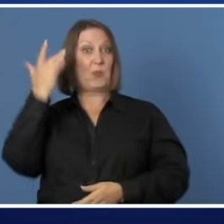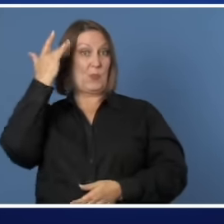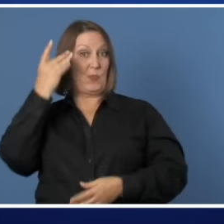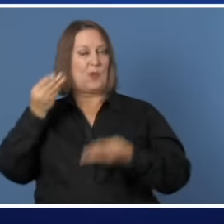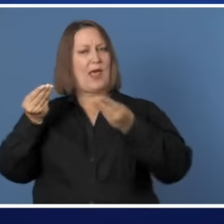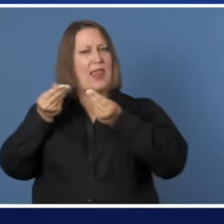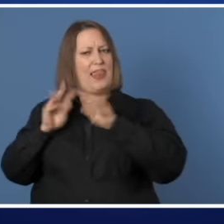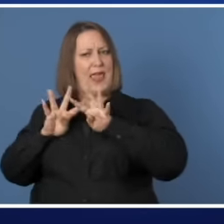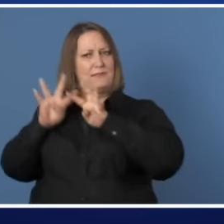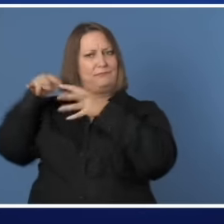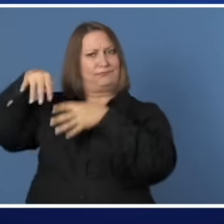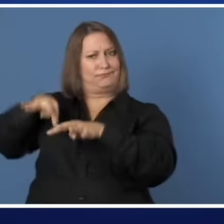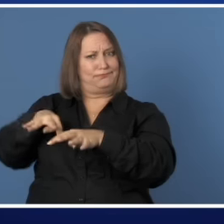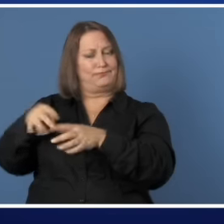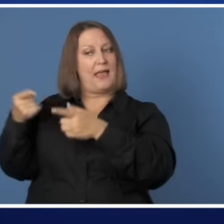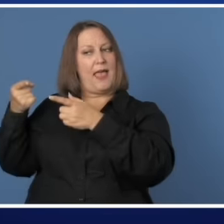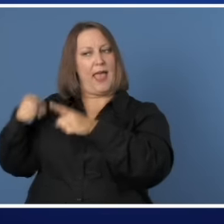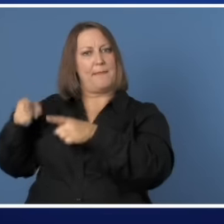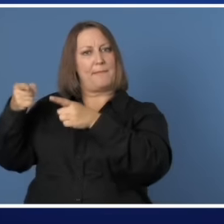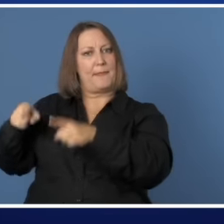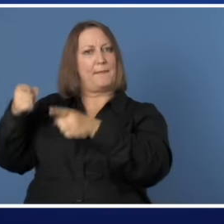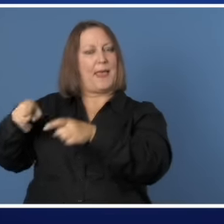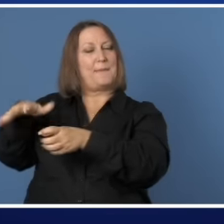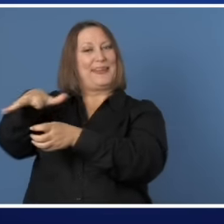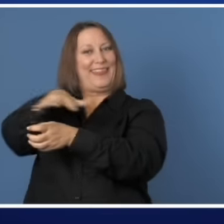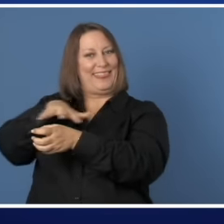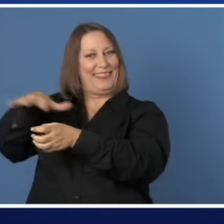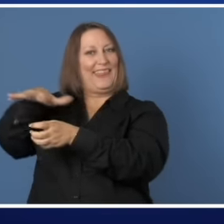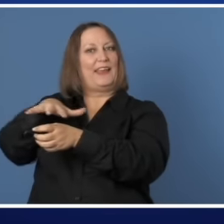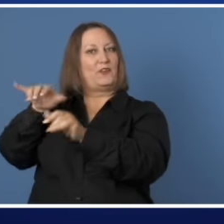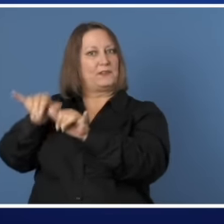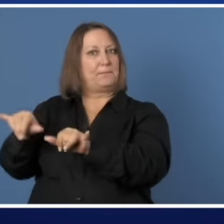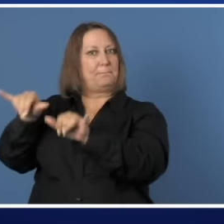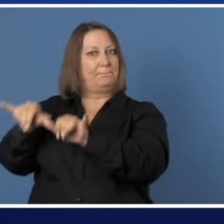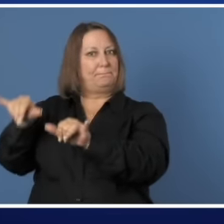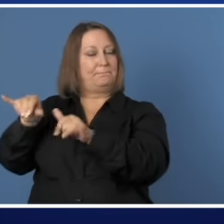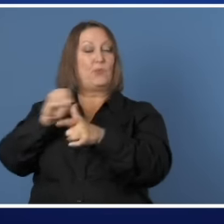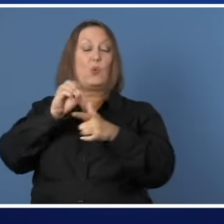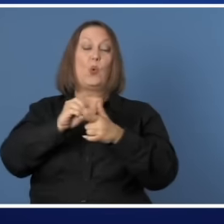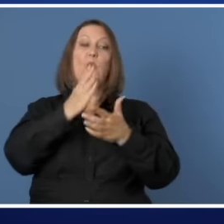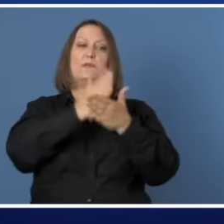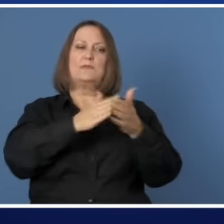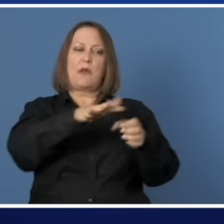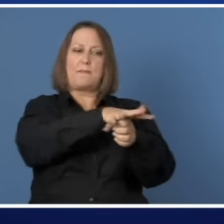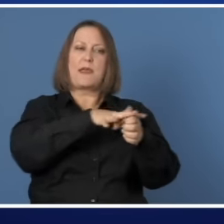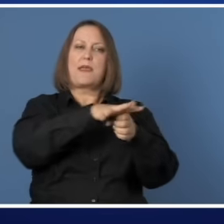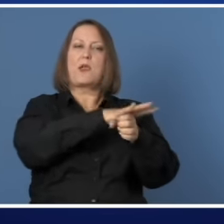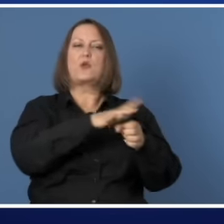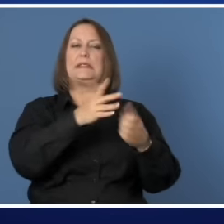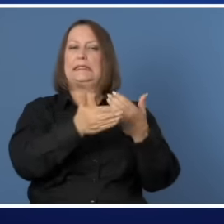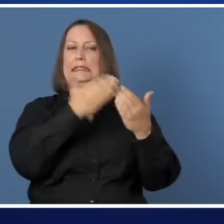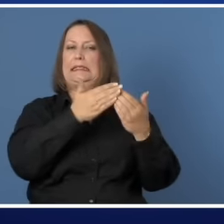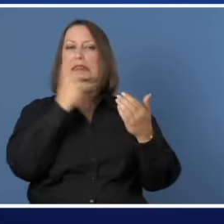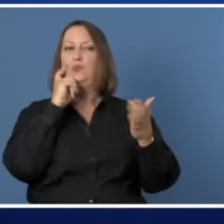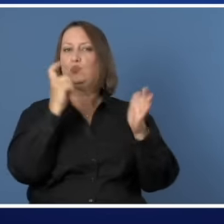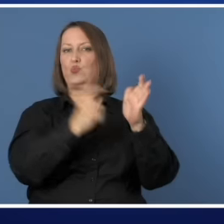Landslides occur where they have before, and in identifiable hazard locations.